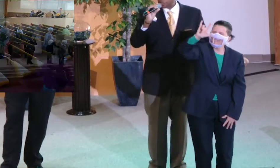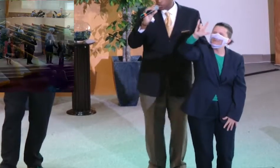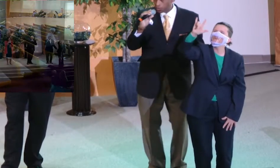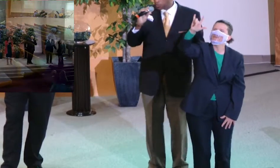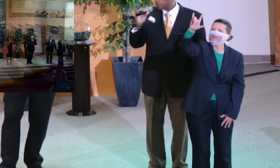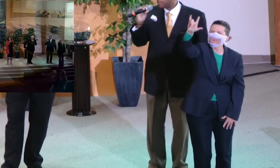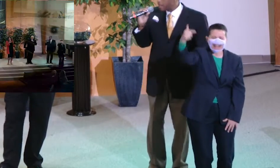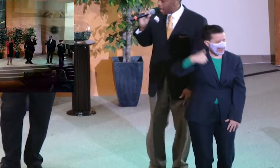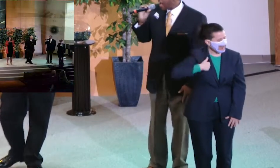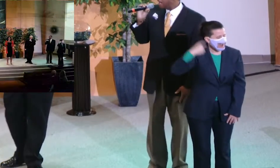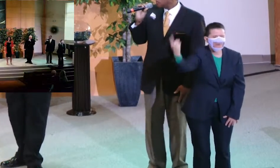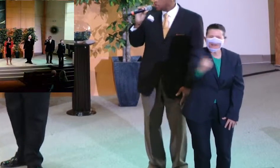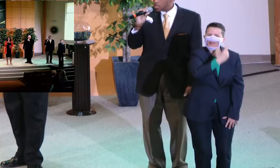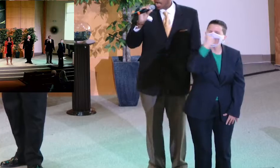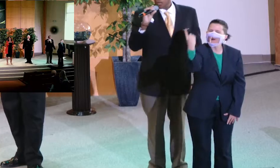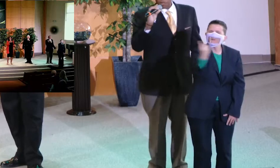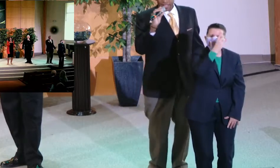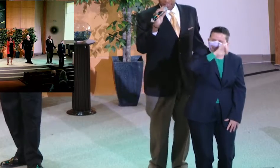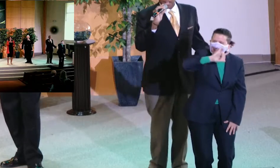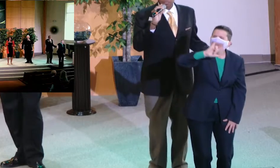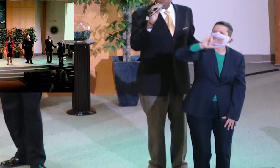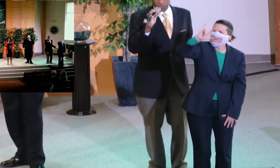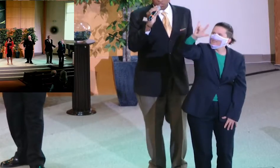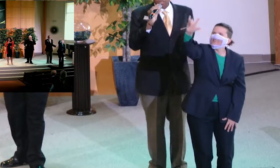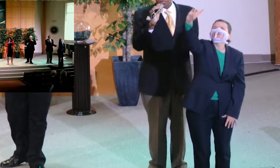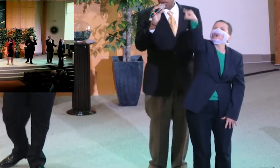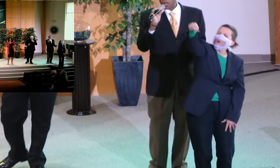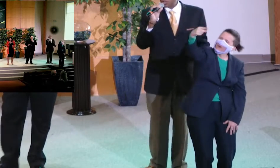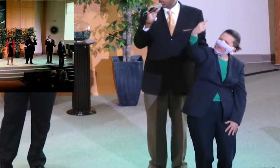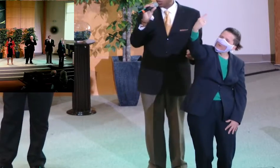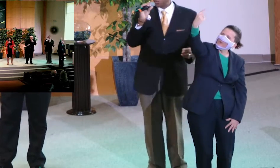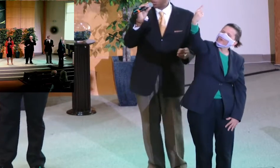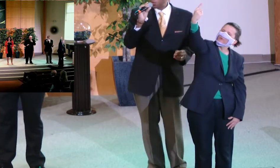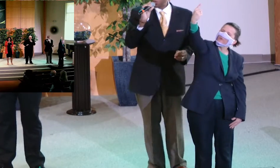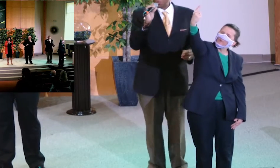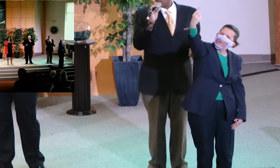love you. I will always love you just for you.